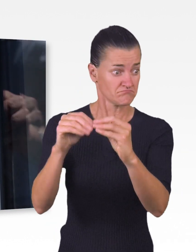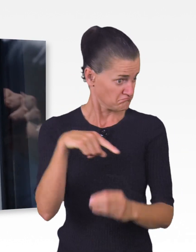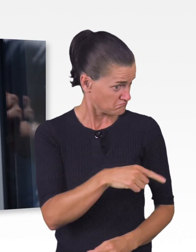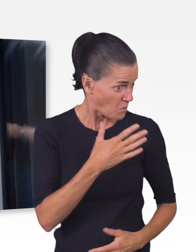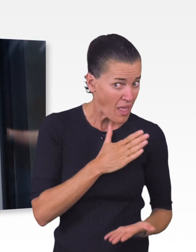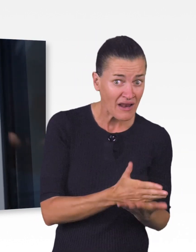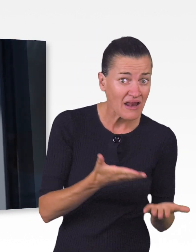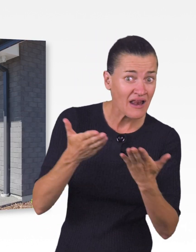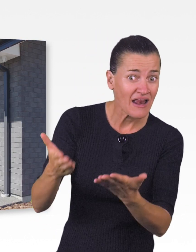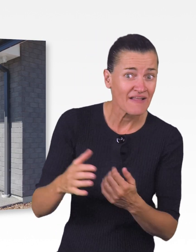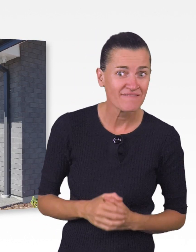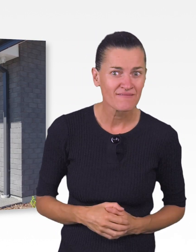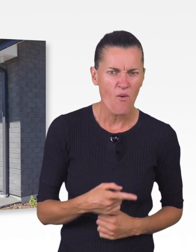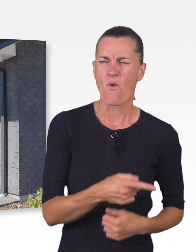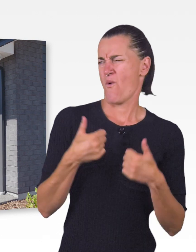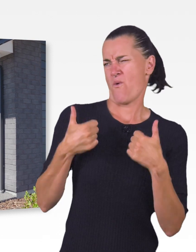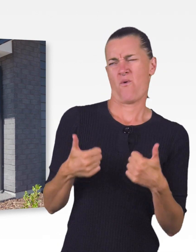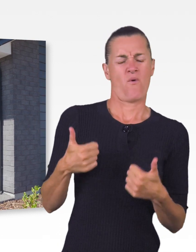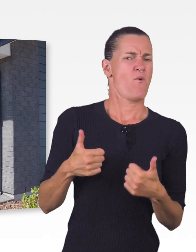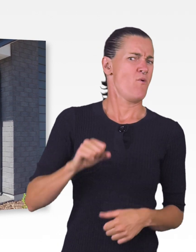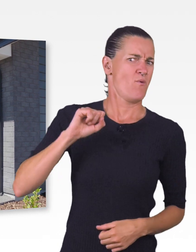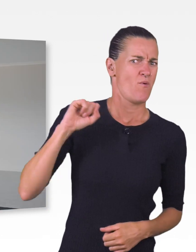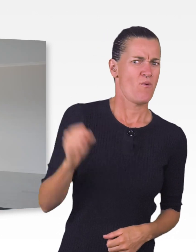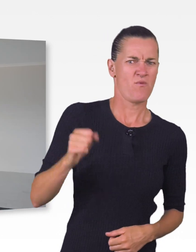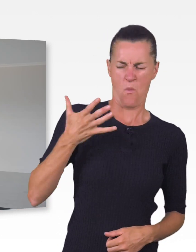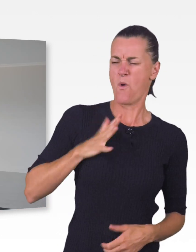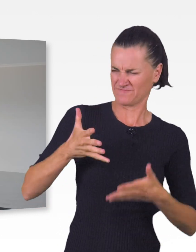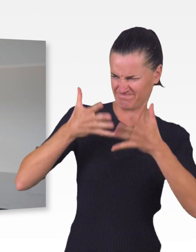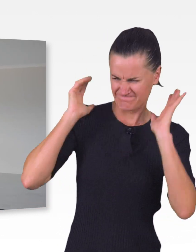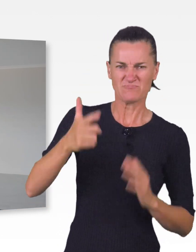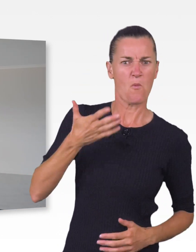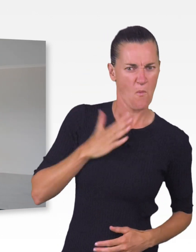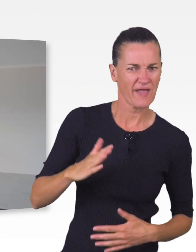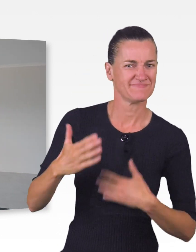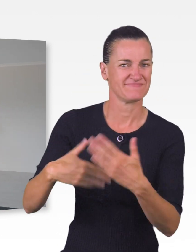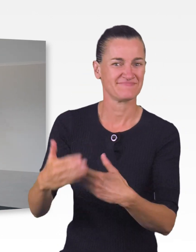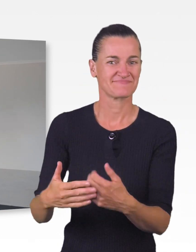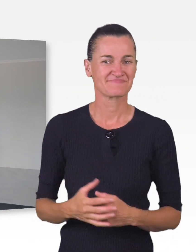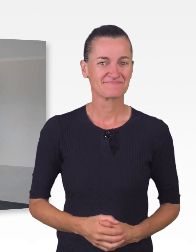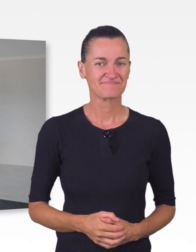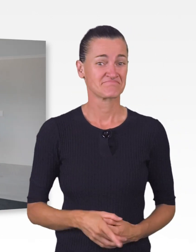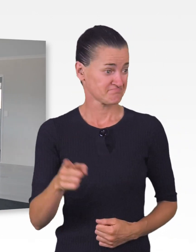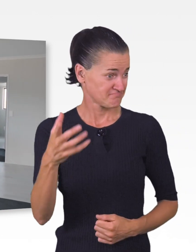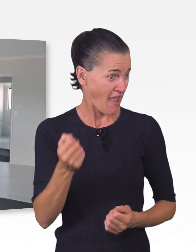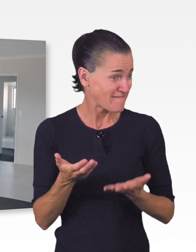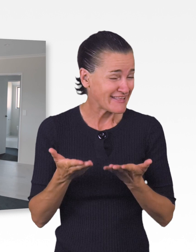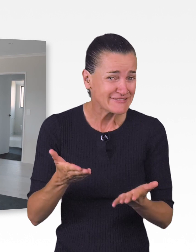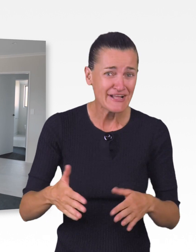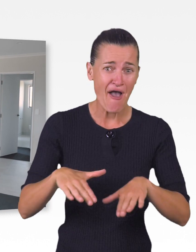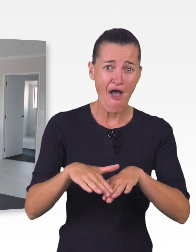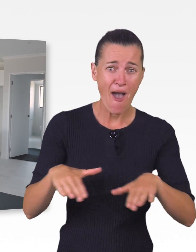Ramanui has been so adamant and determined that this is what he wants. There's a cool wee kitchen